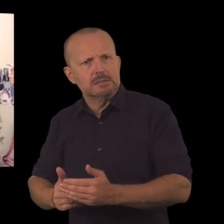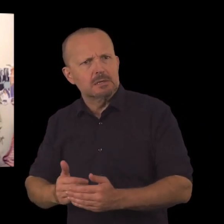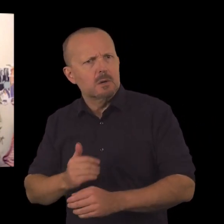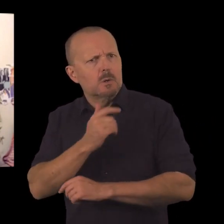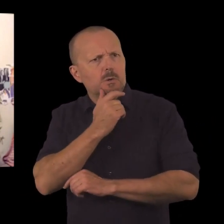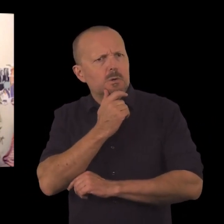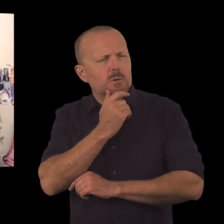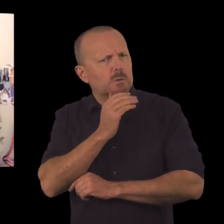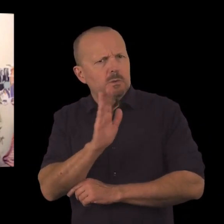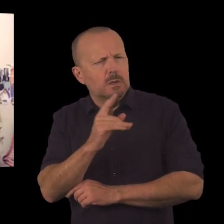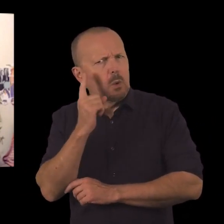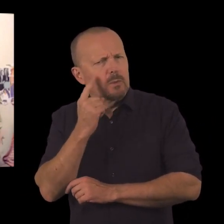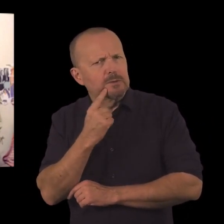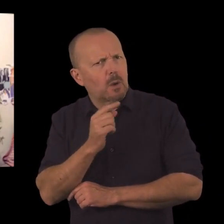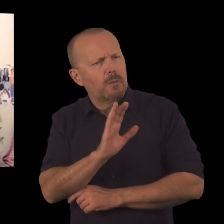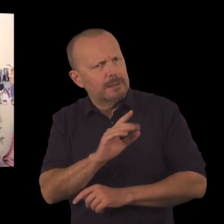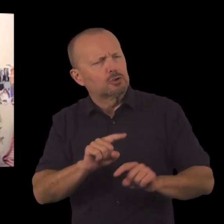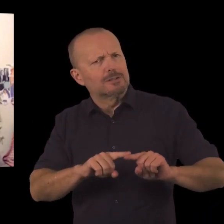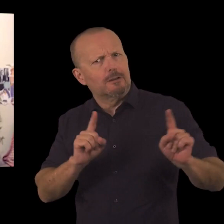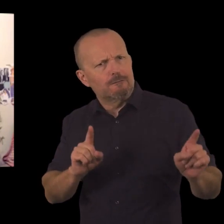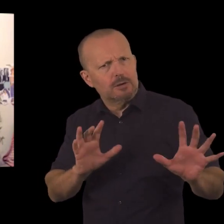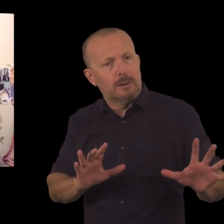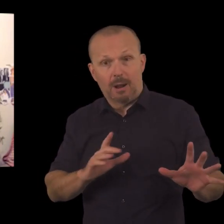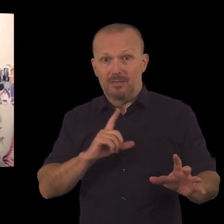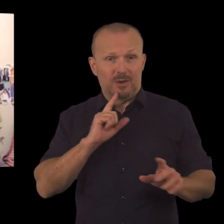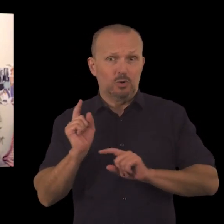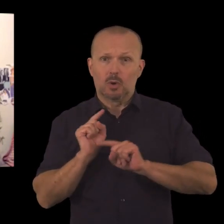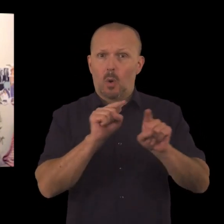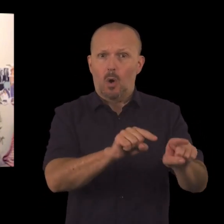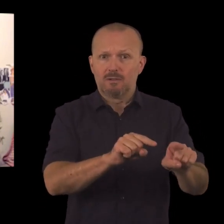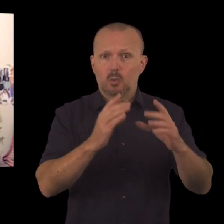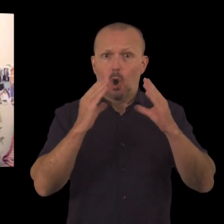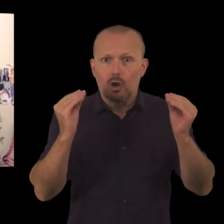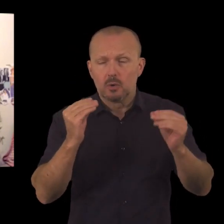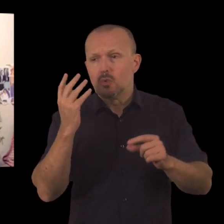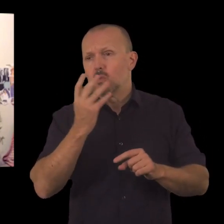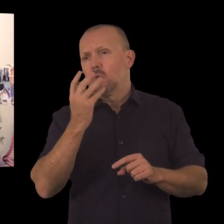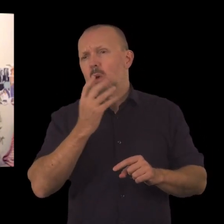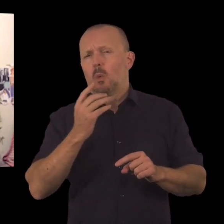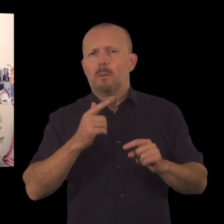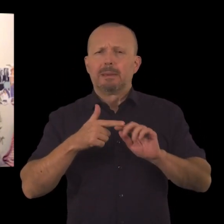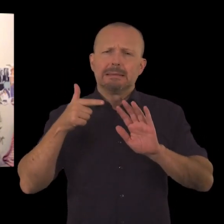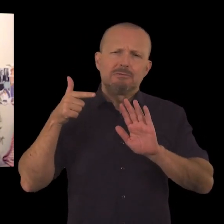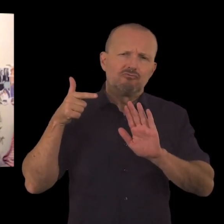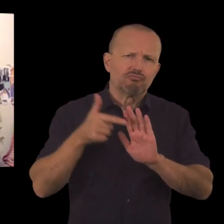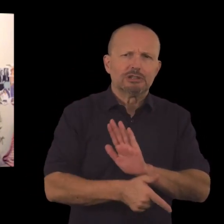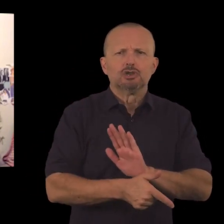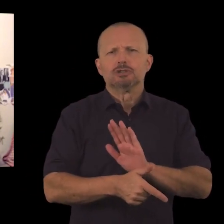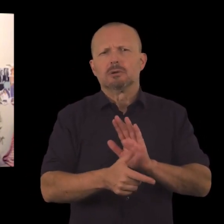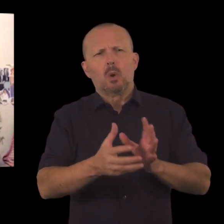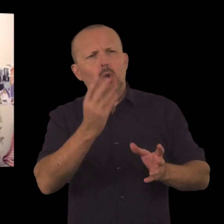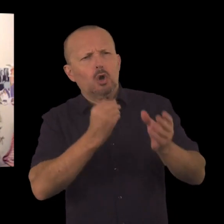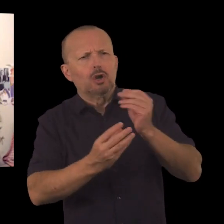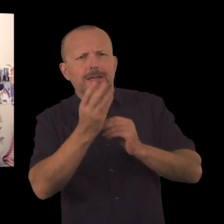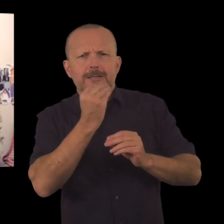that's a beautiful thing. Like, there's just going to be such a rich learning thing around what can we take now? I mean, it's so good